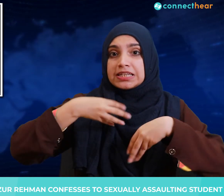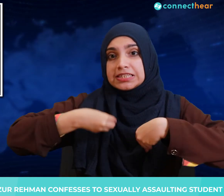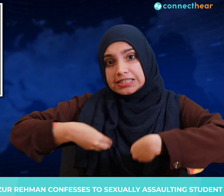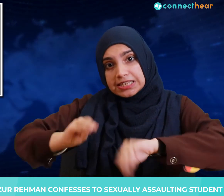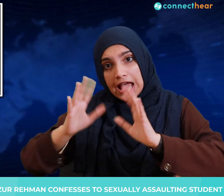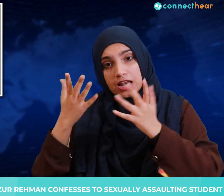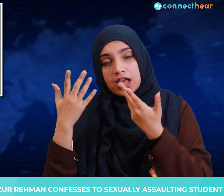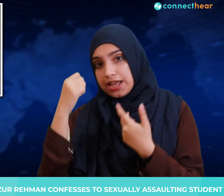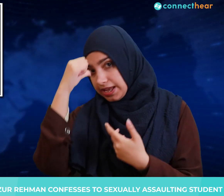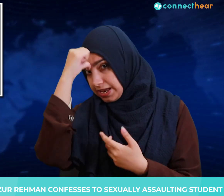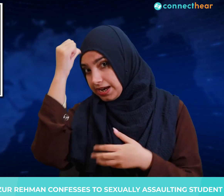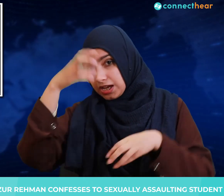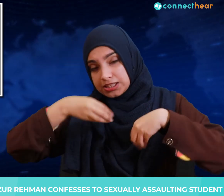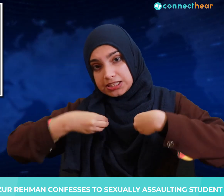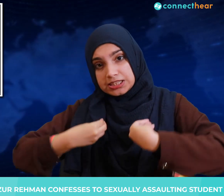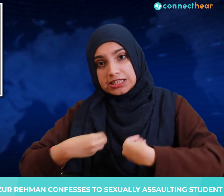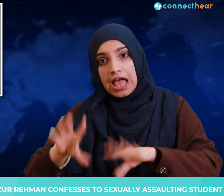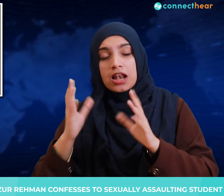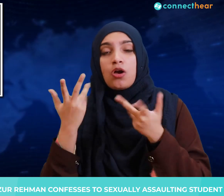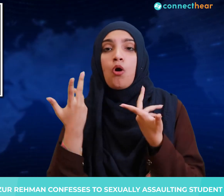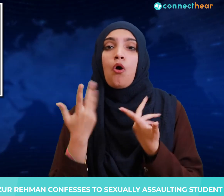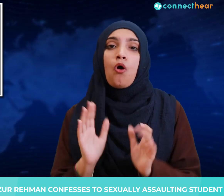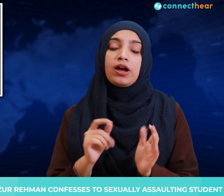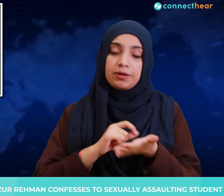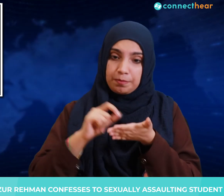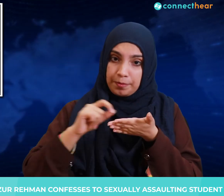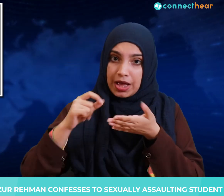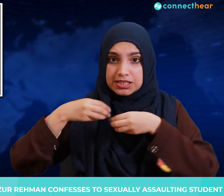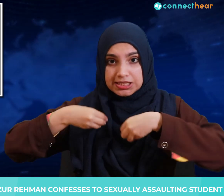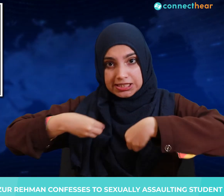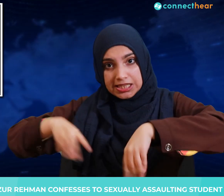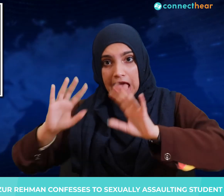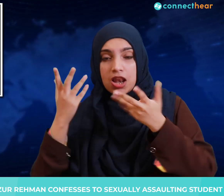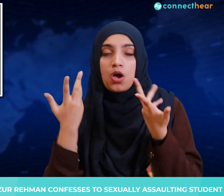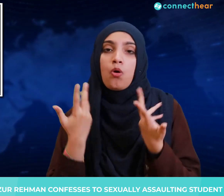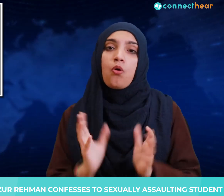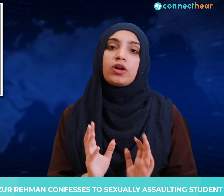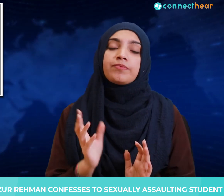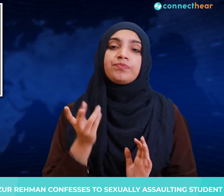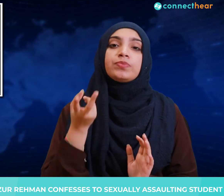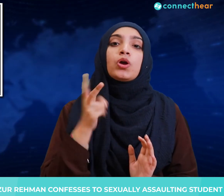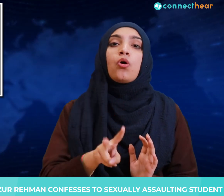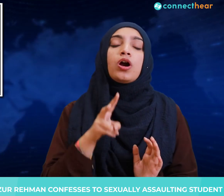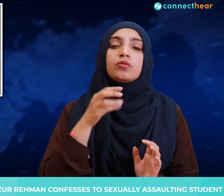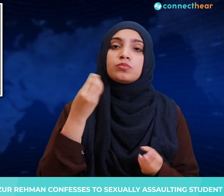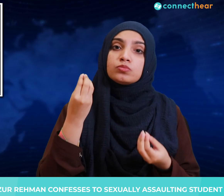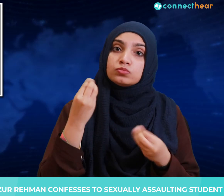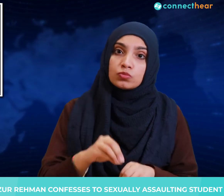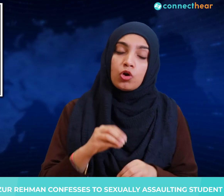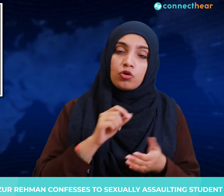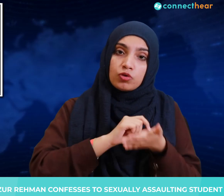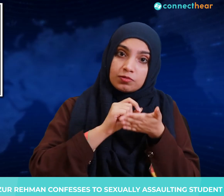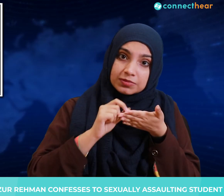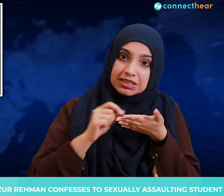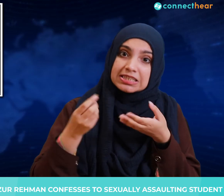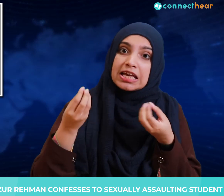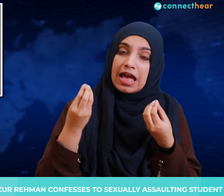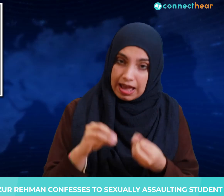responsible for mass killings in Kashmir. Meanwhile, the writer maintained that the web series was actually written